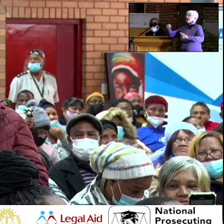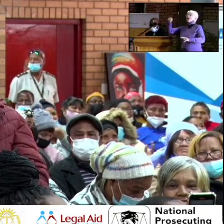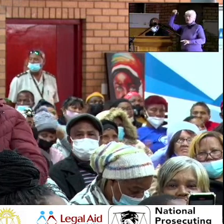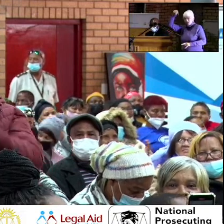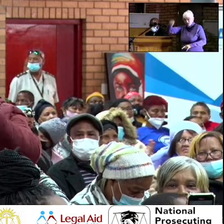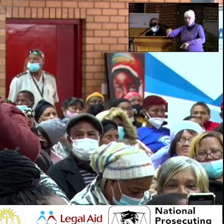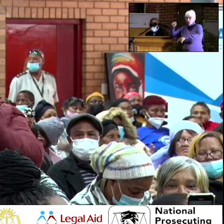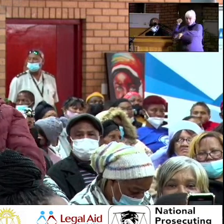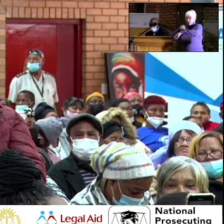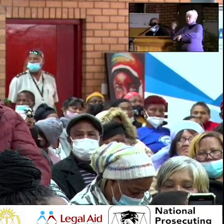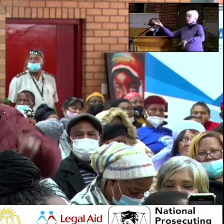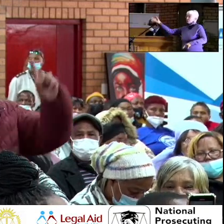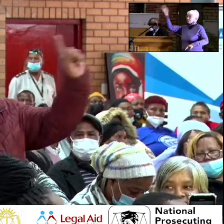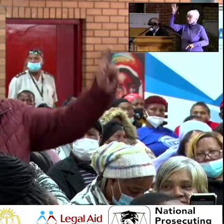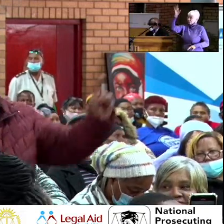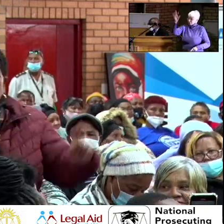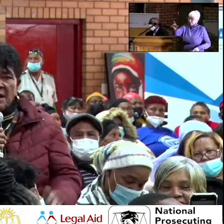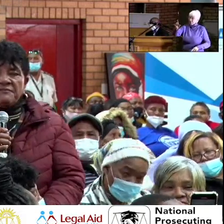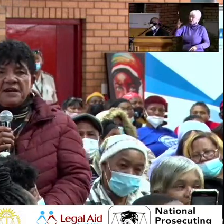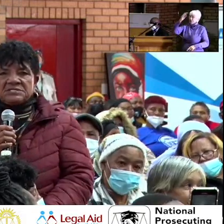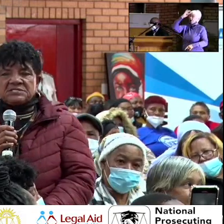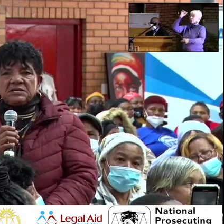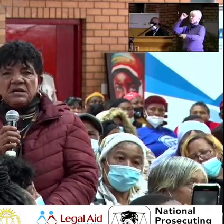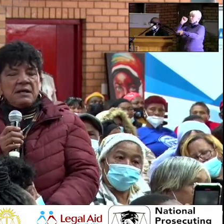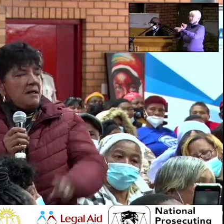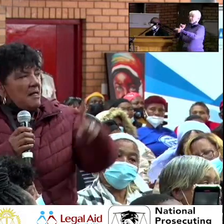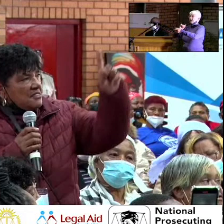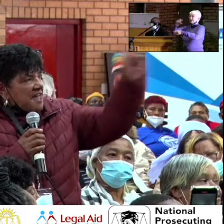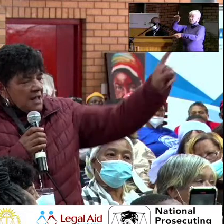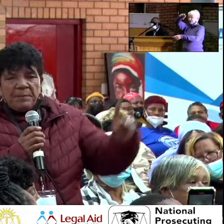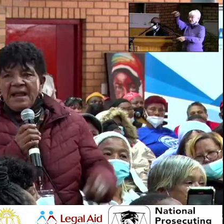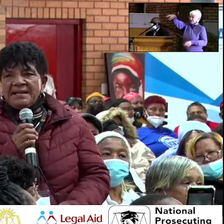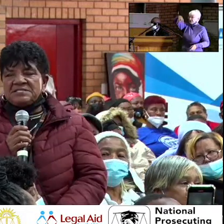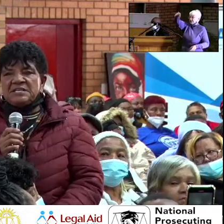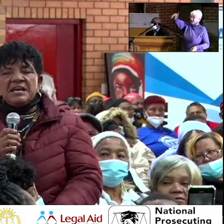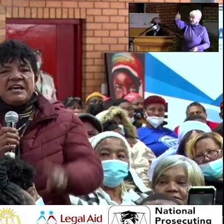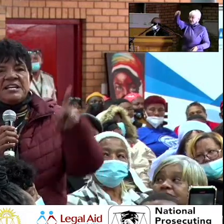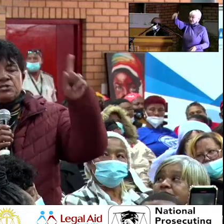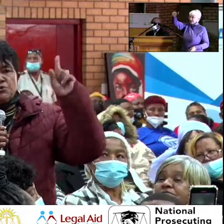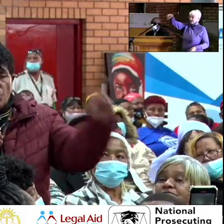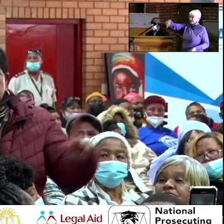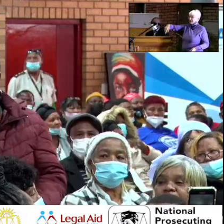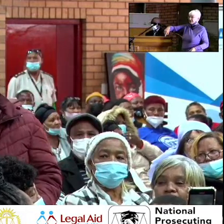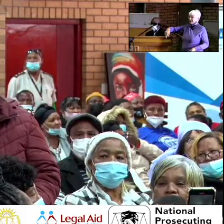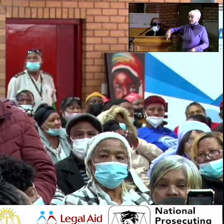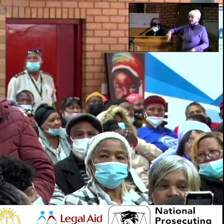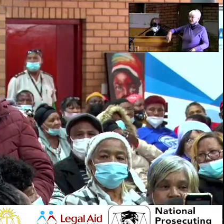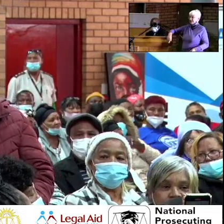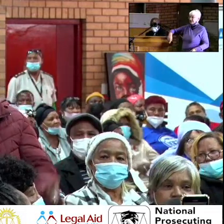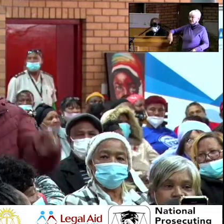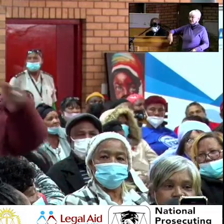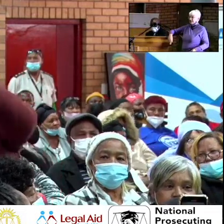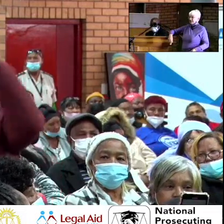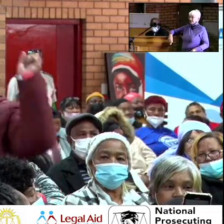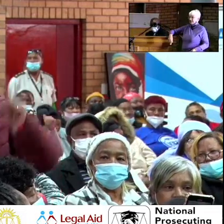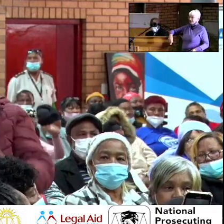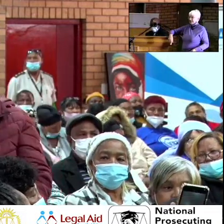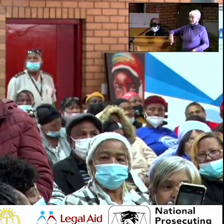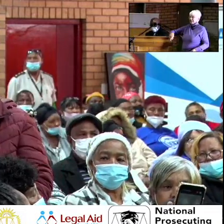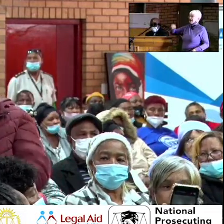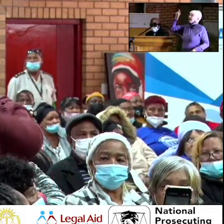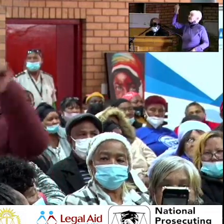small. And similar with social service. That place is too small to